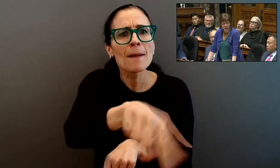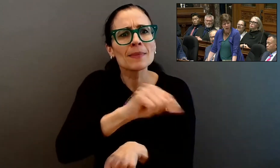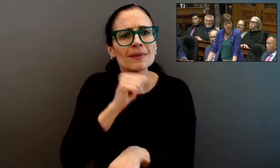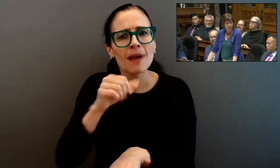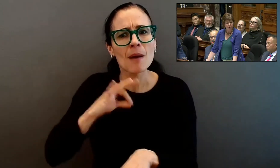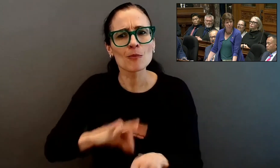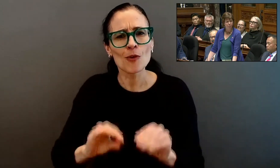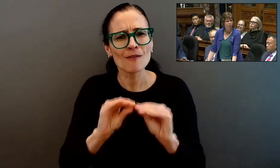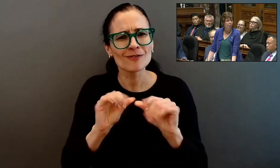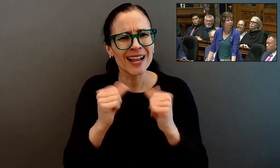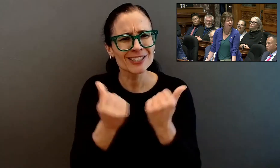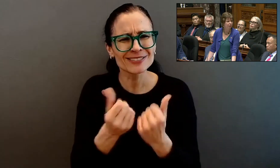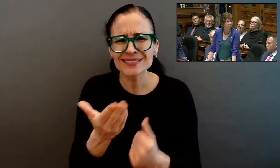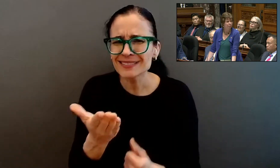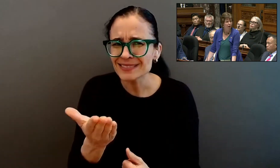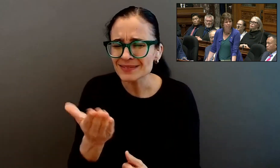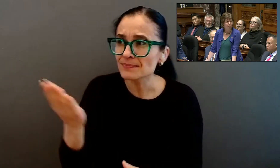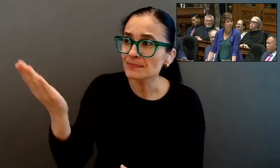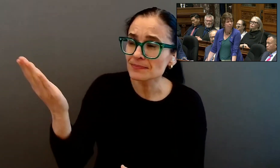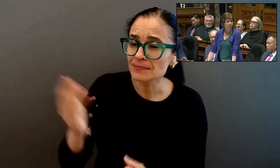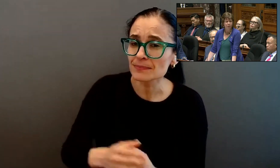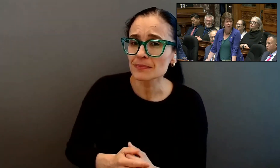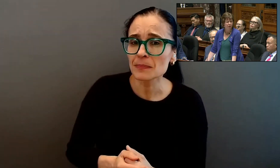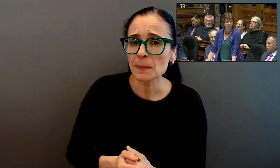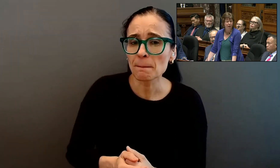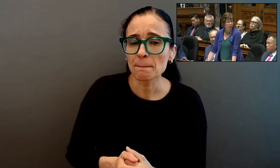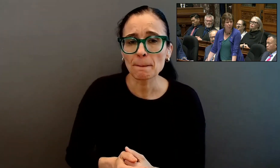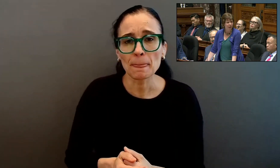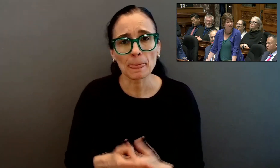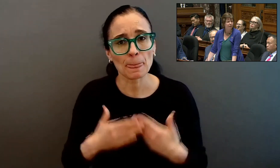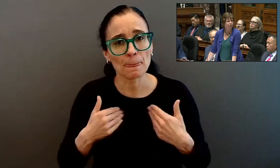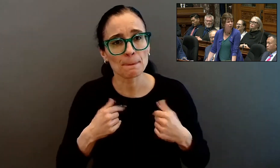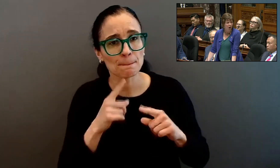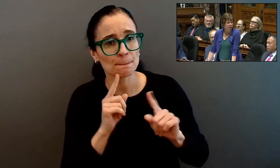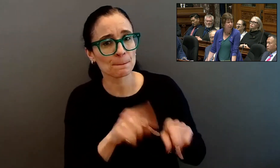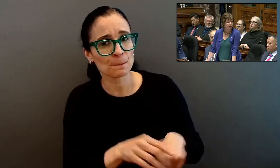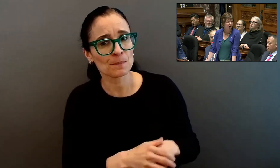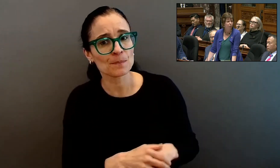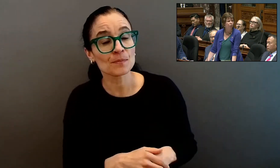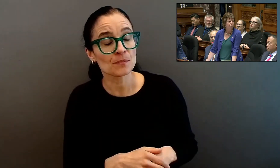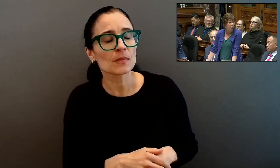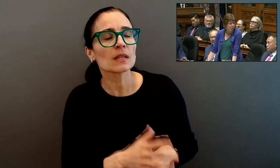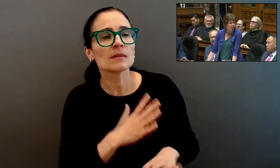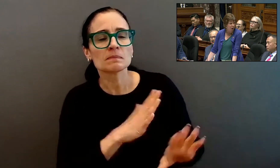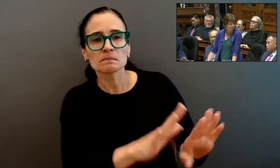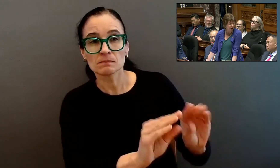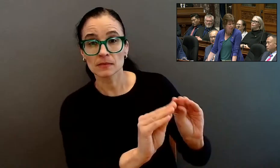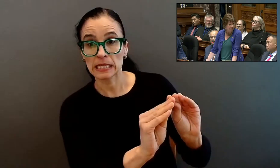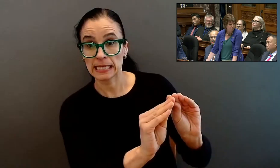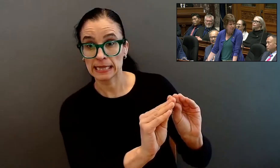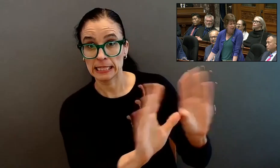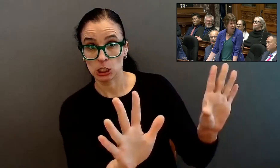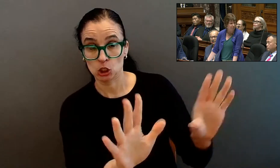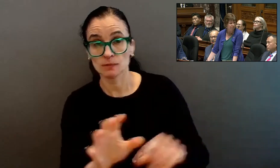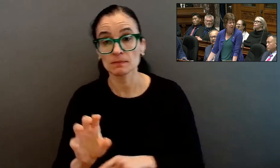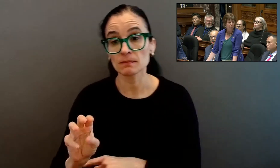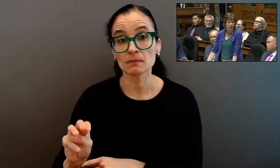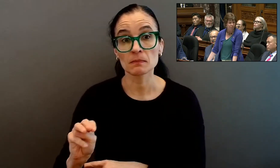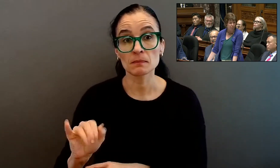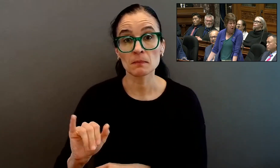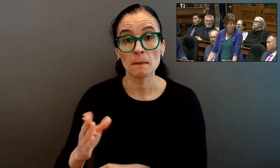Speaker. To be clear, Michael Bryant is not reviewing the operations